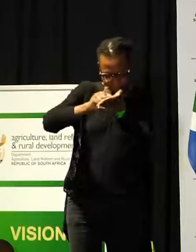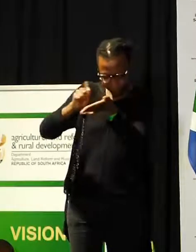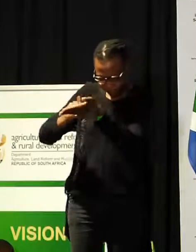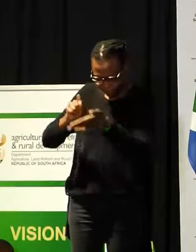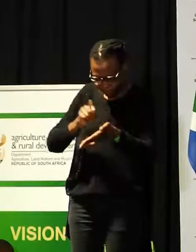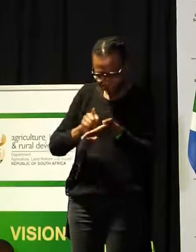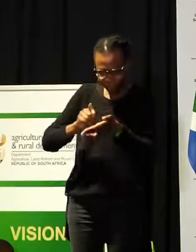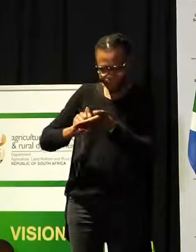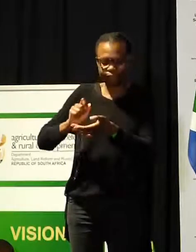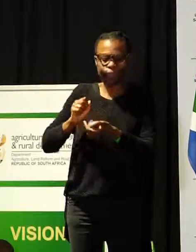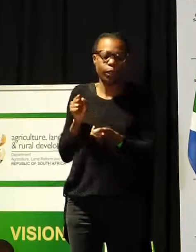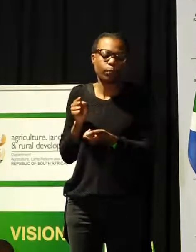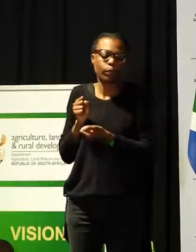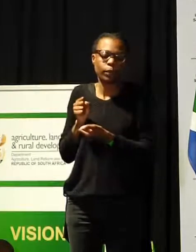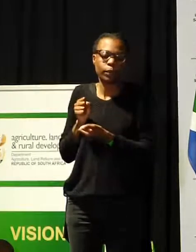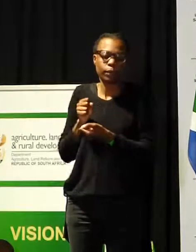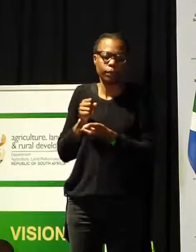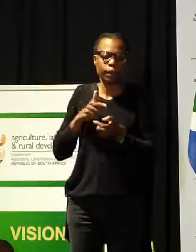Land administration,